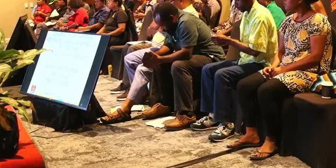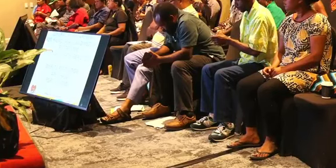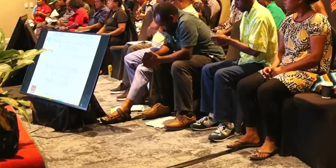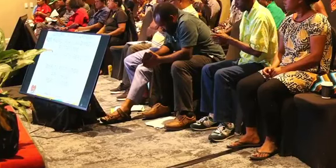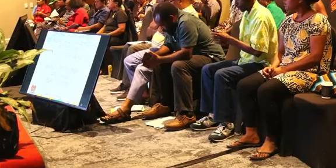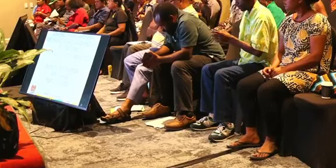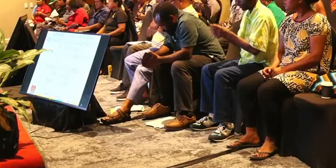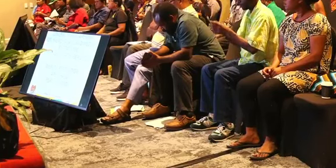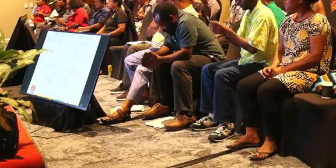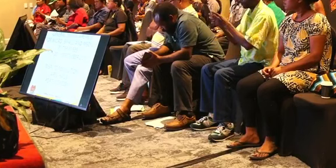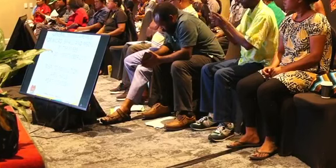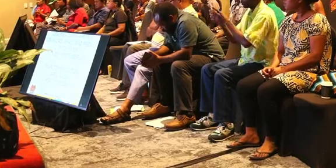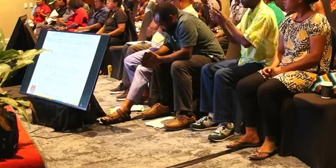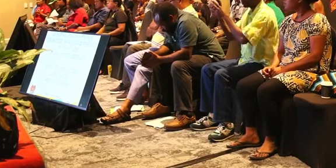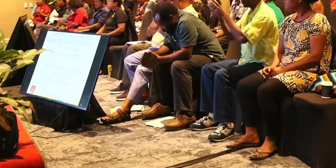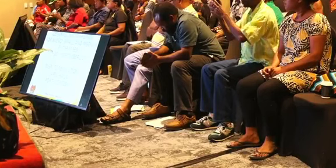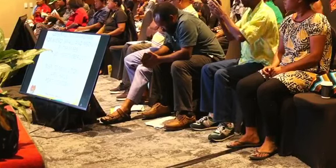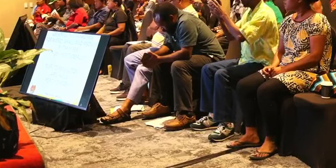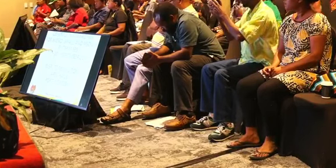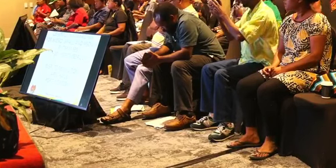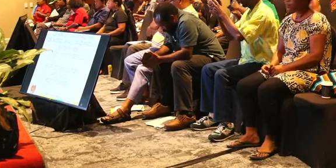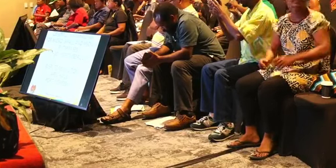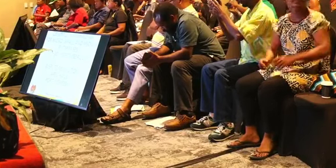Am I talking?